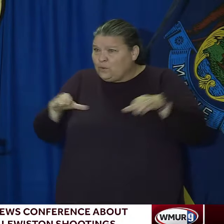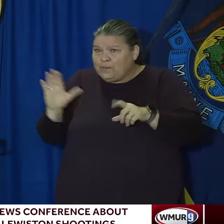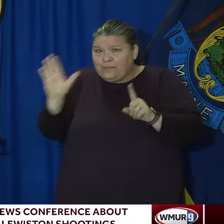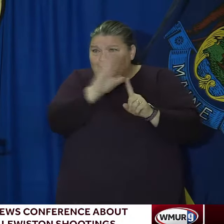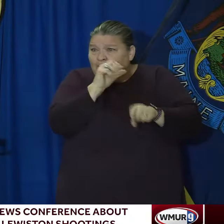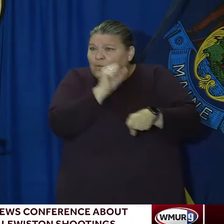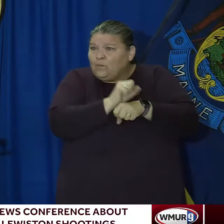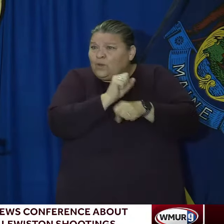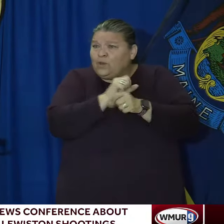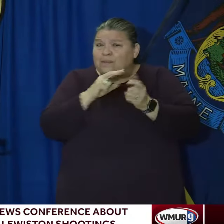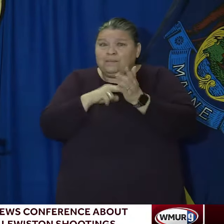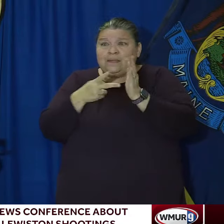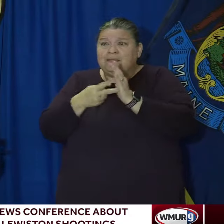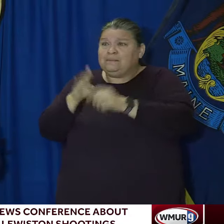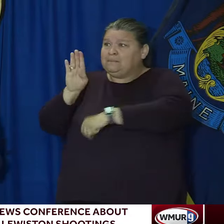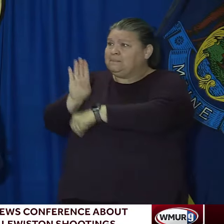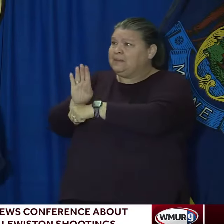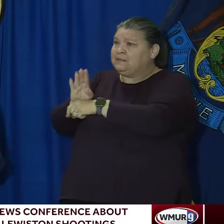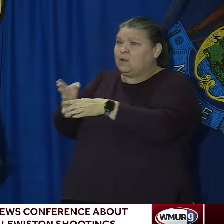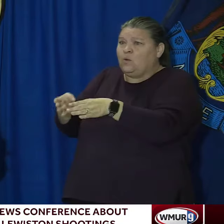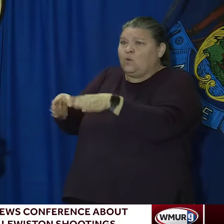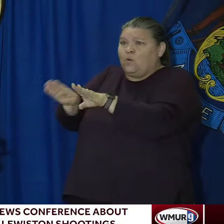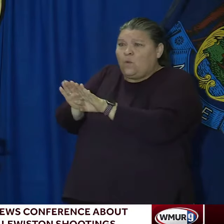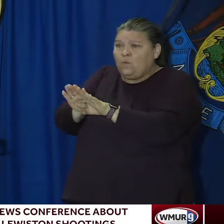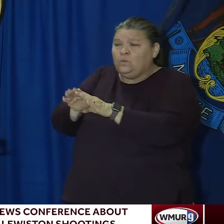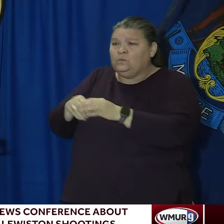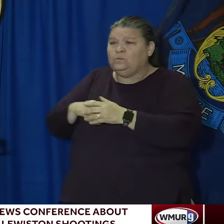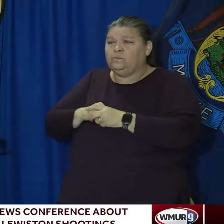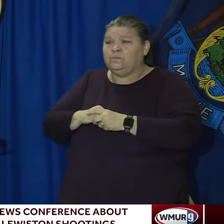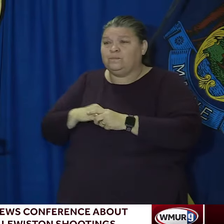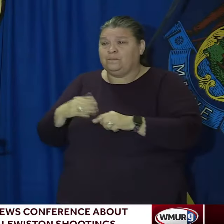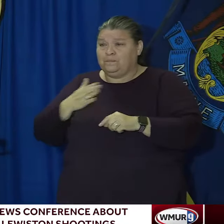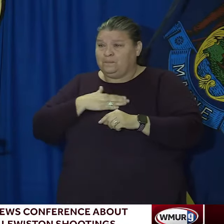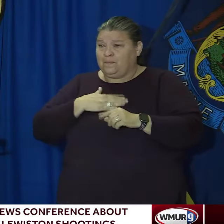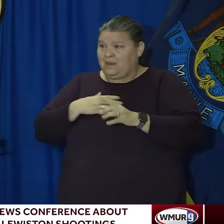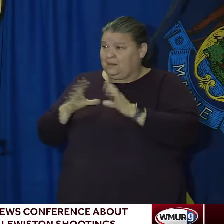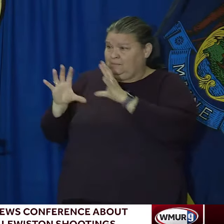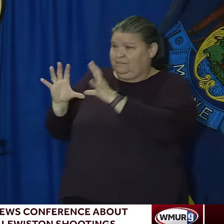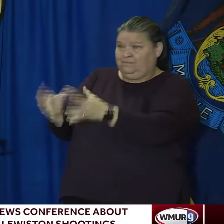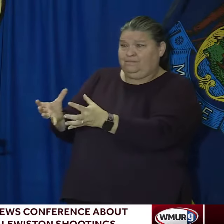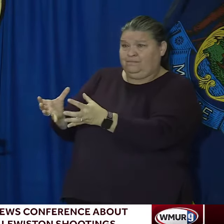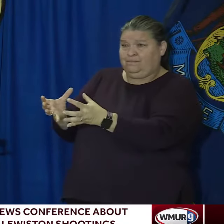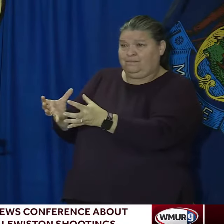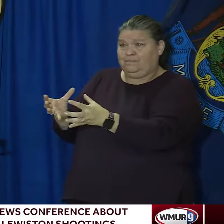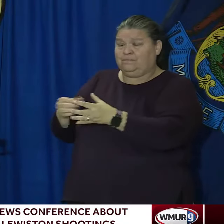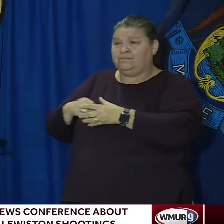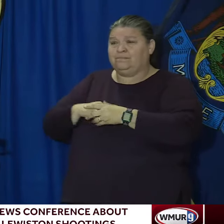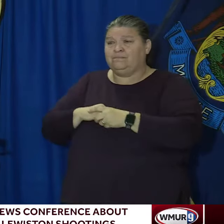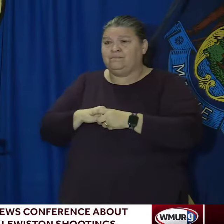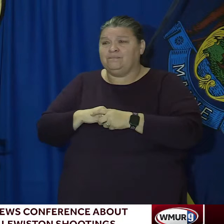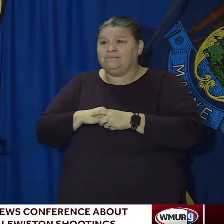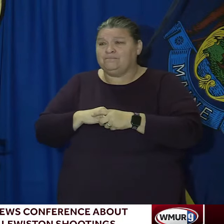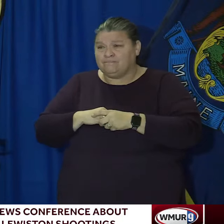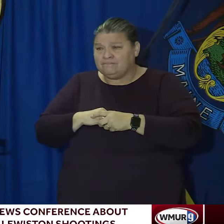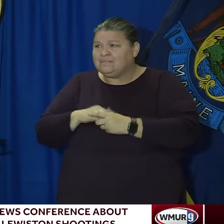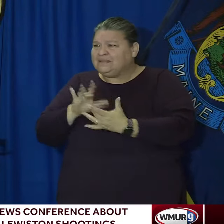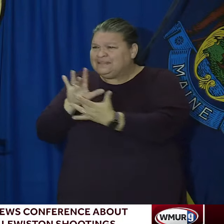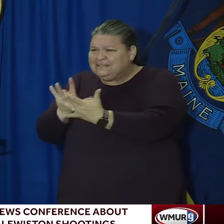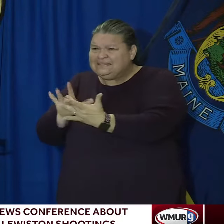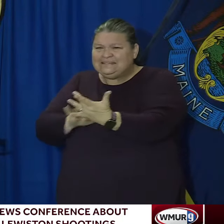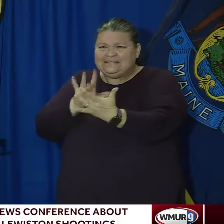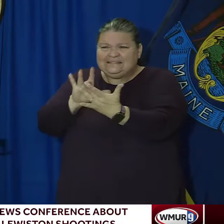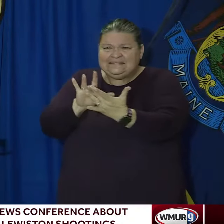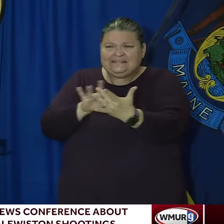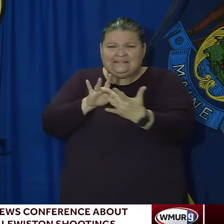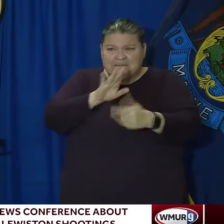My administration, through the Department of Economic and Community Development, is reaching out to those businesses in the